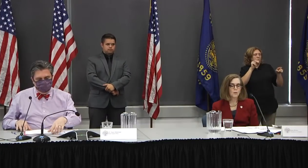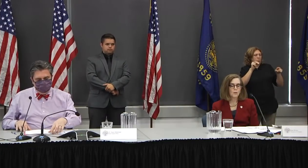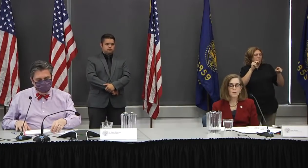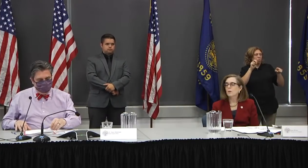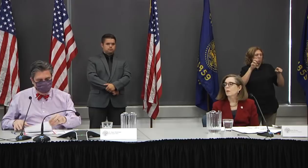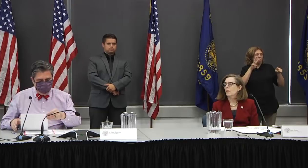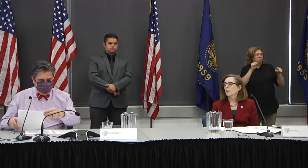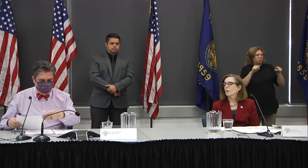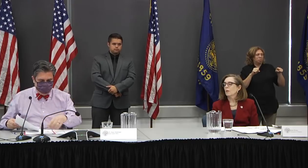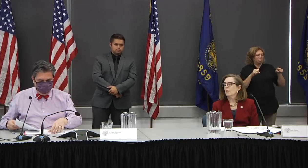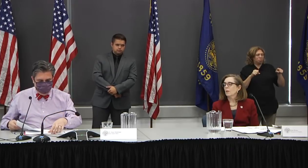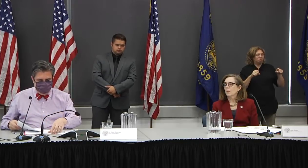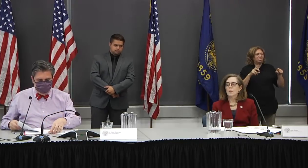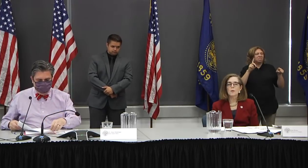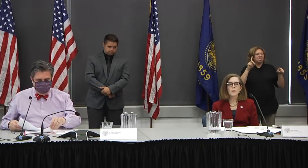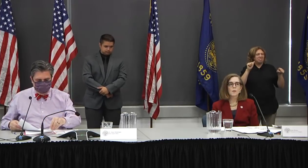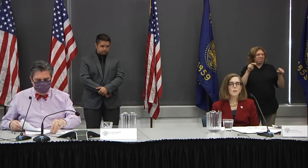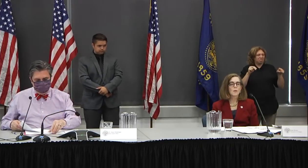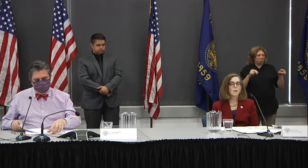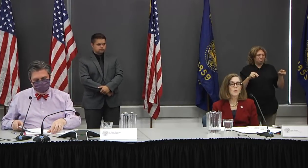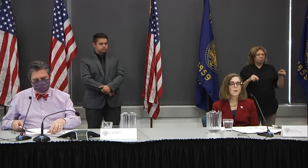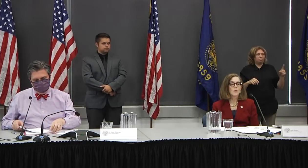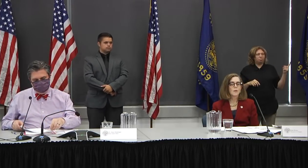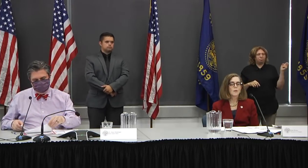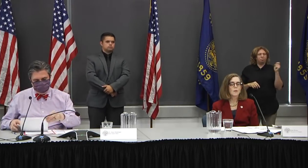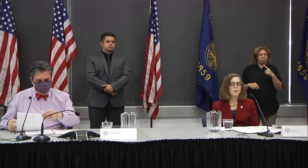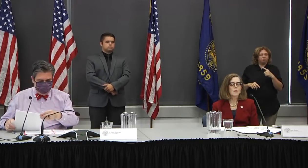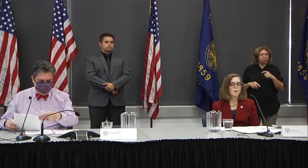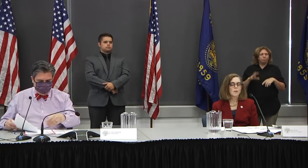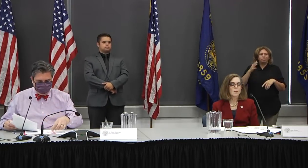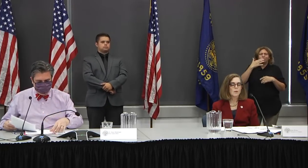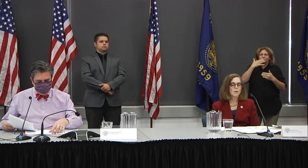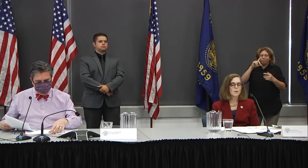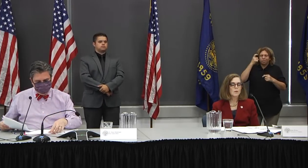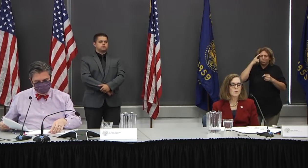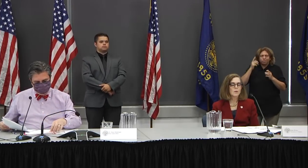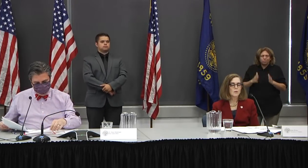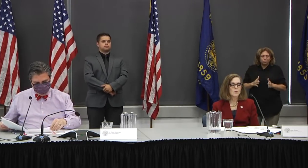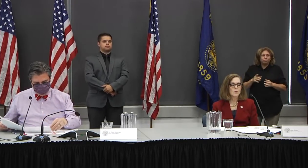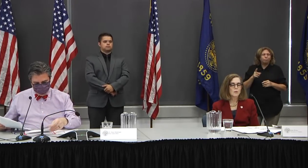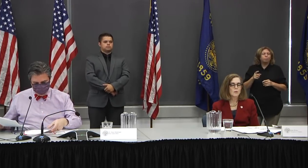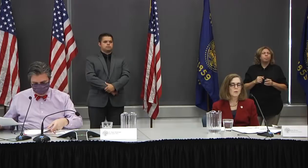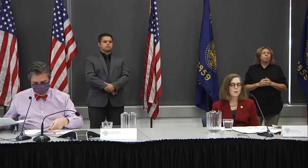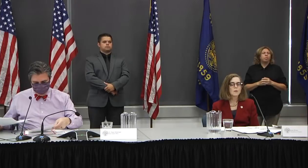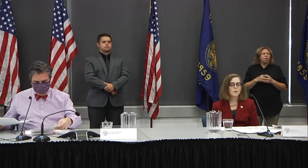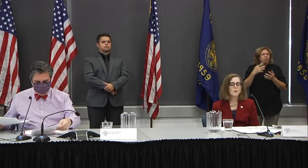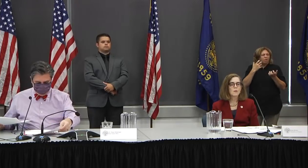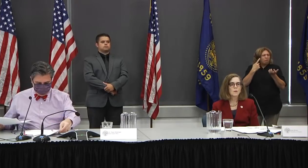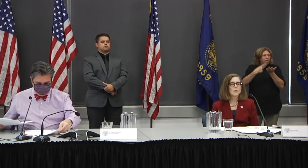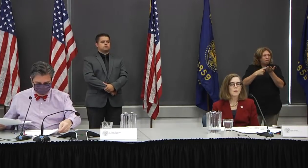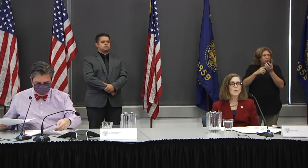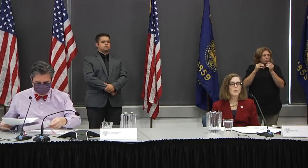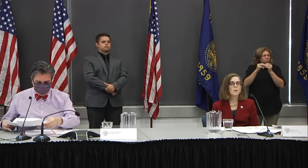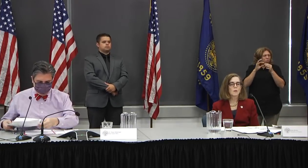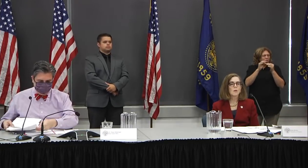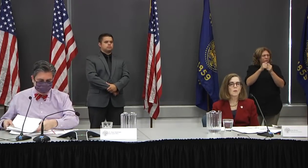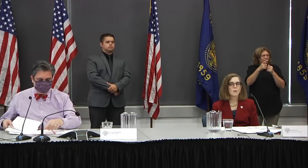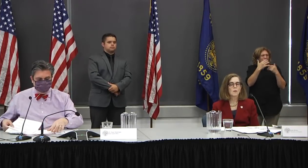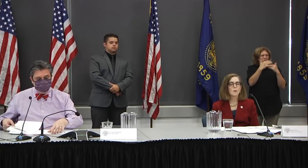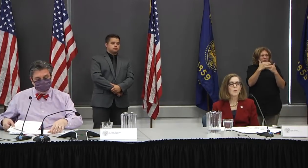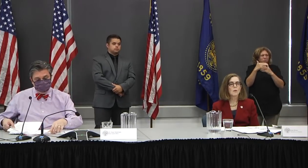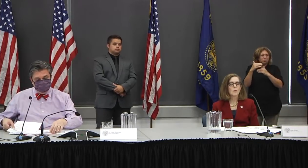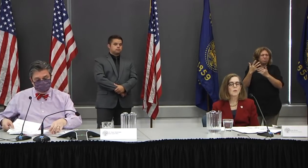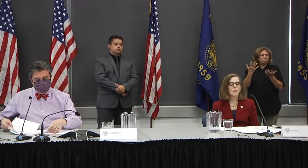Dan. Governor, thank you. You talked about the possibility of further restrictions. What would those further restrictions be?